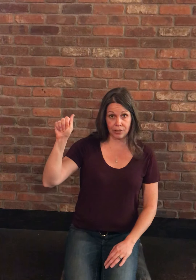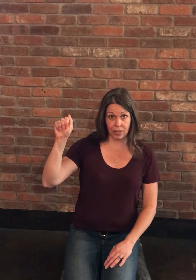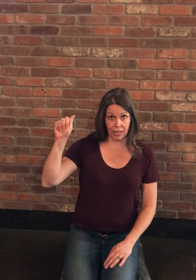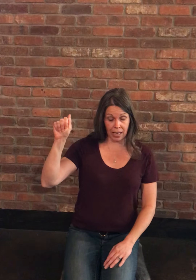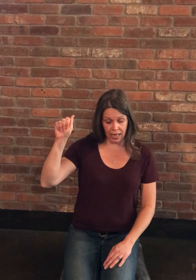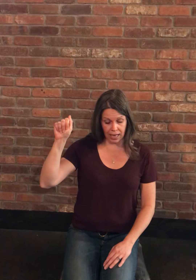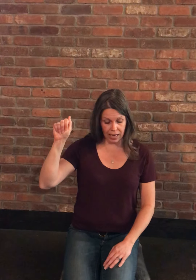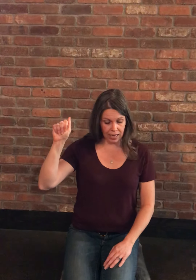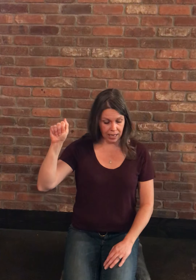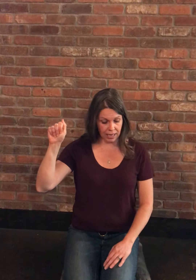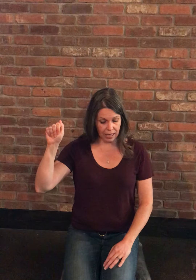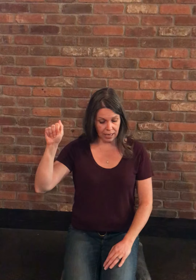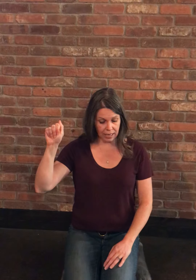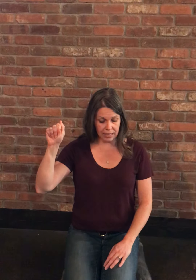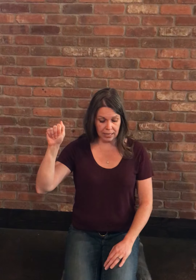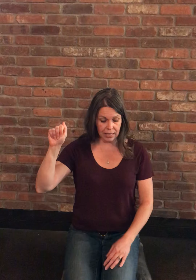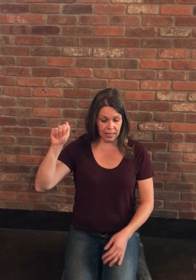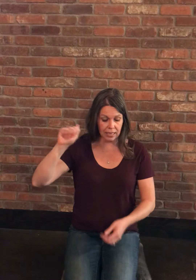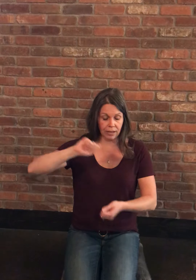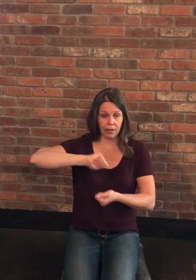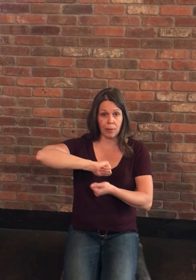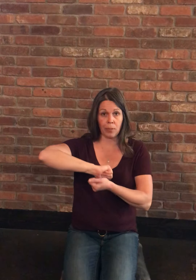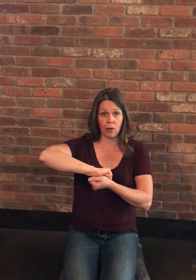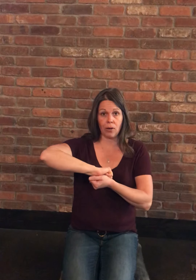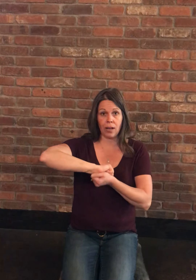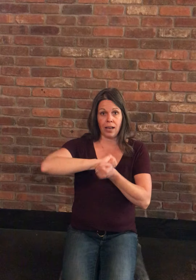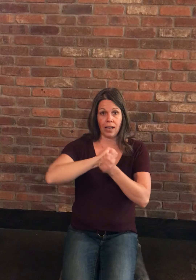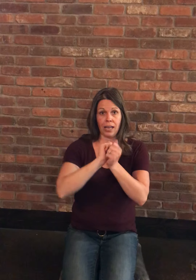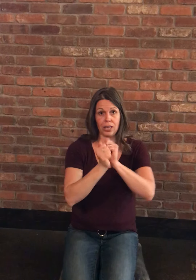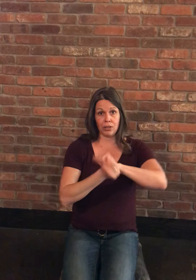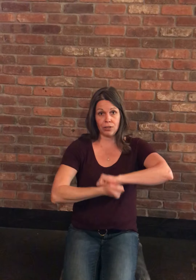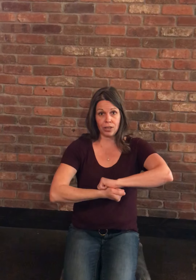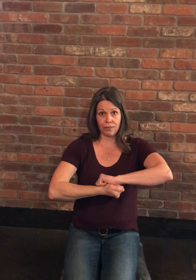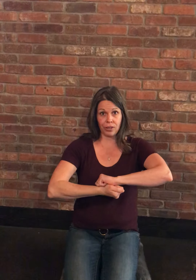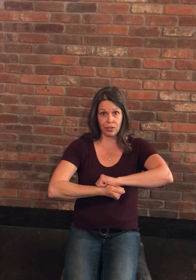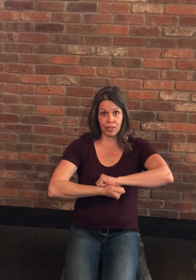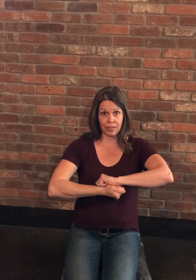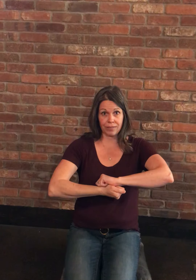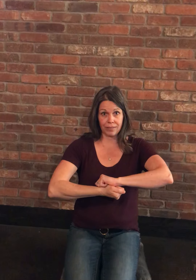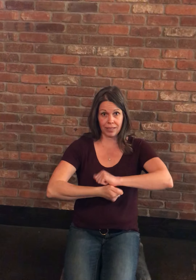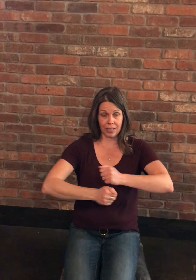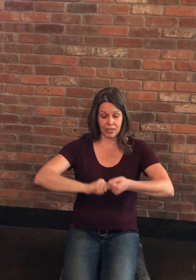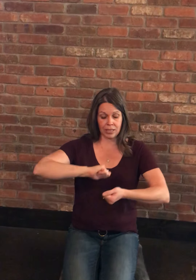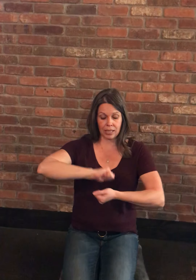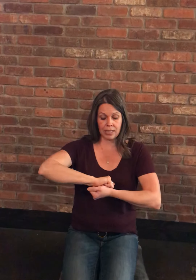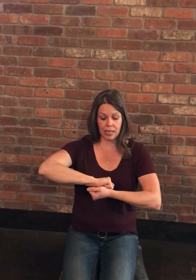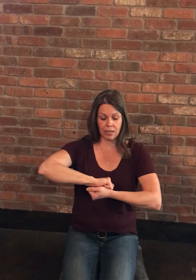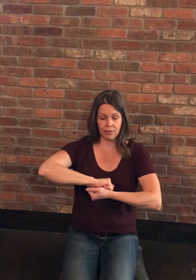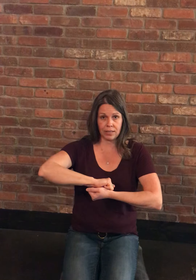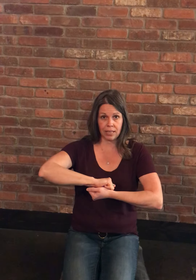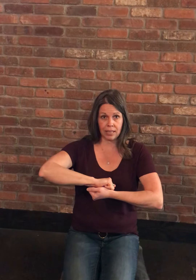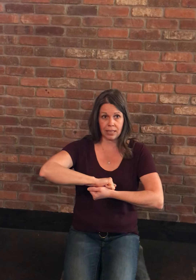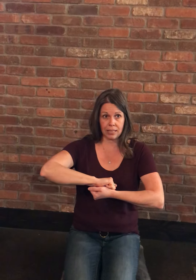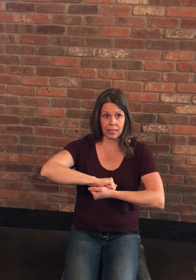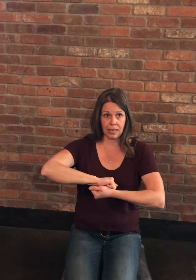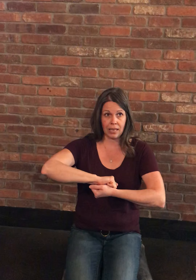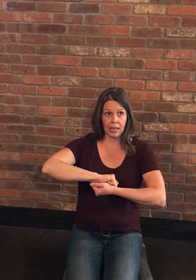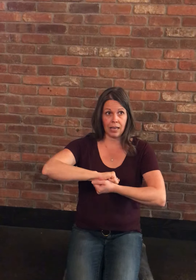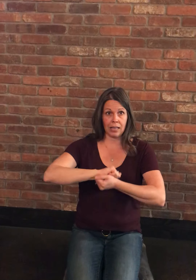with an A. Augustine of Hippo had a huge conversion. Okay, so you're just going to take your fist like this, and